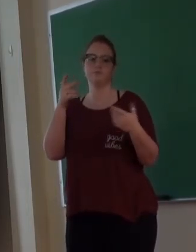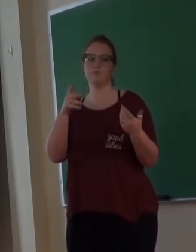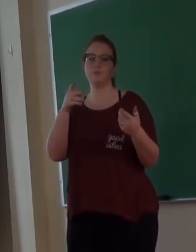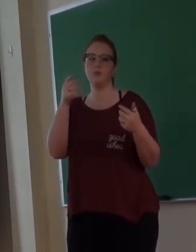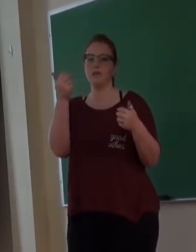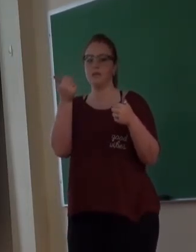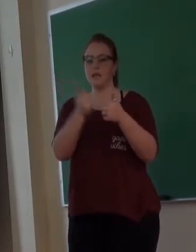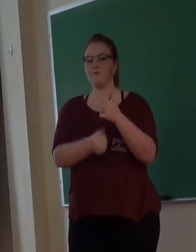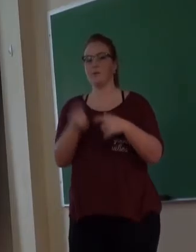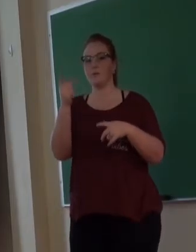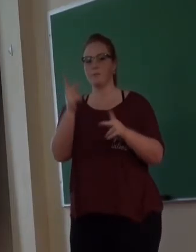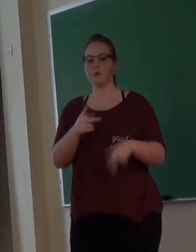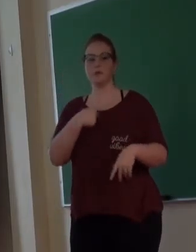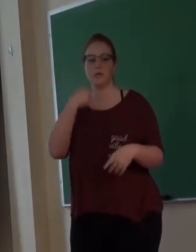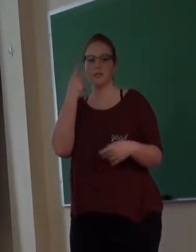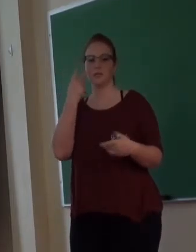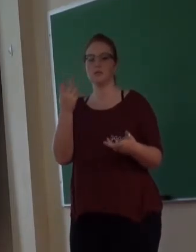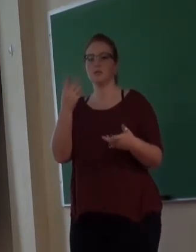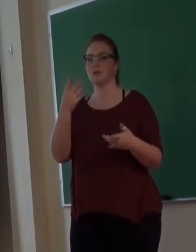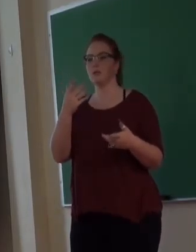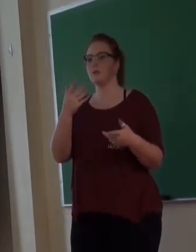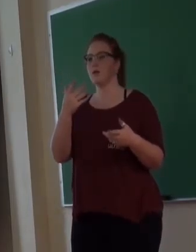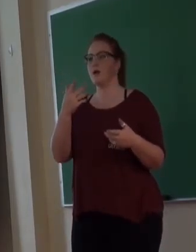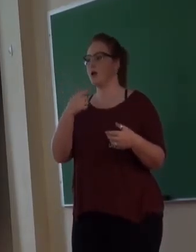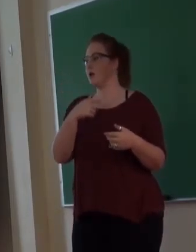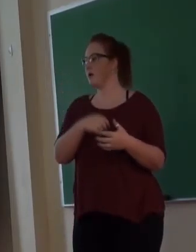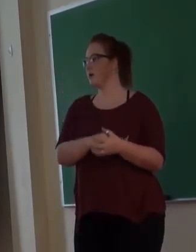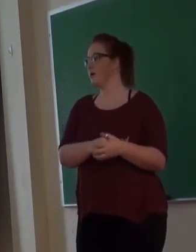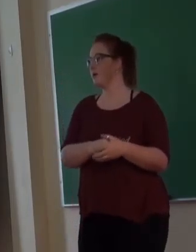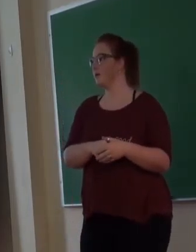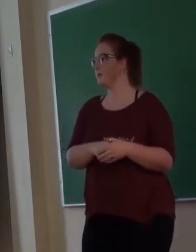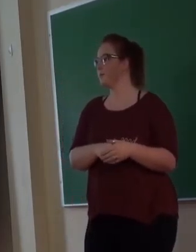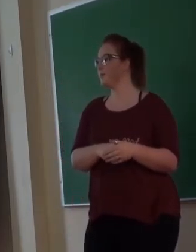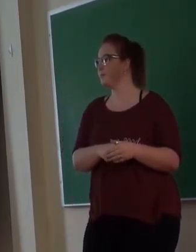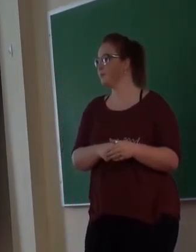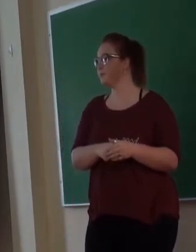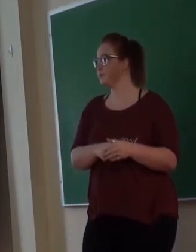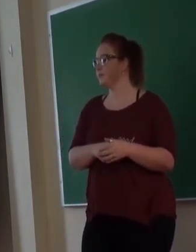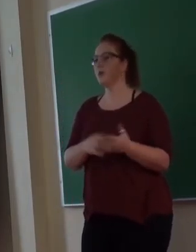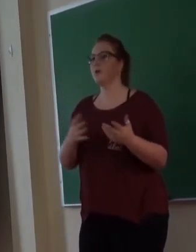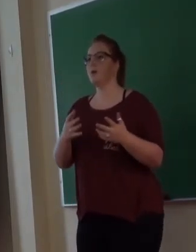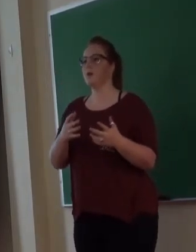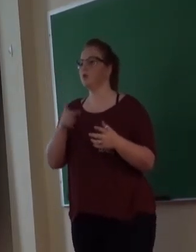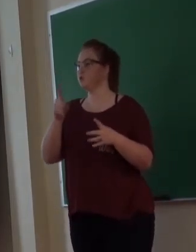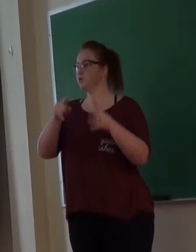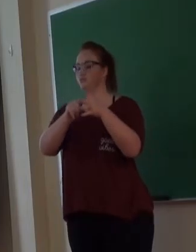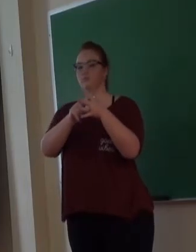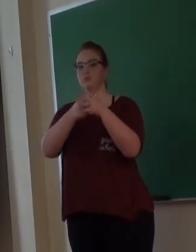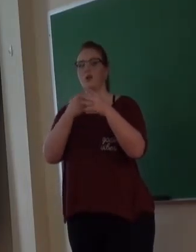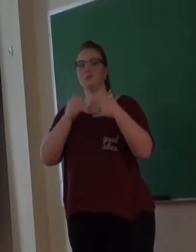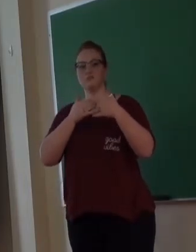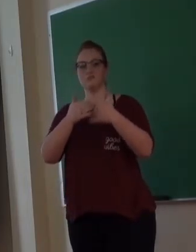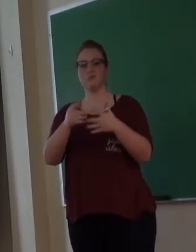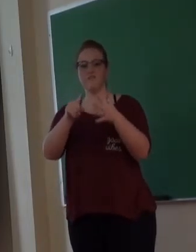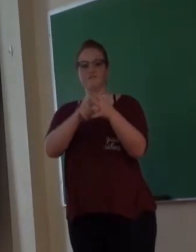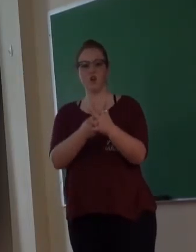that is initiative, sorry, not initiation. Initiative. What I mean by that is if you see something that needs